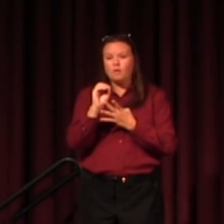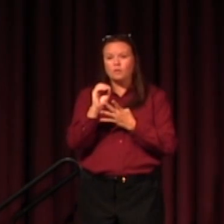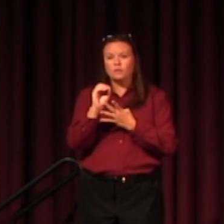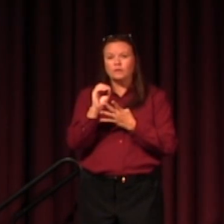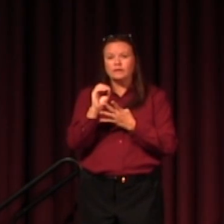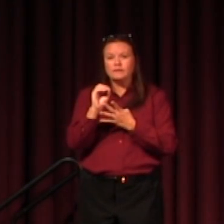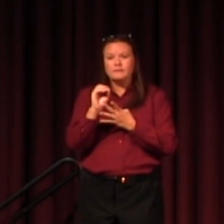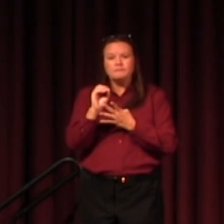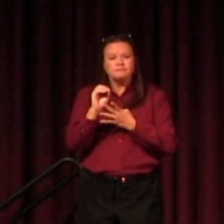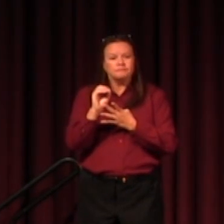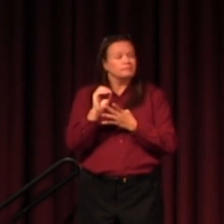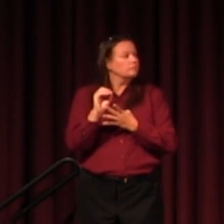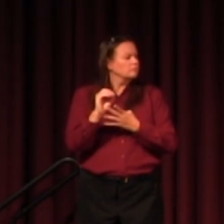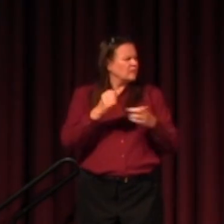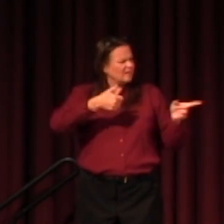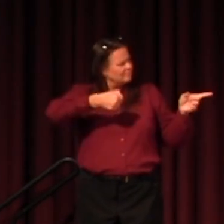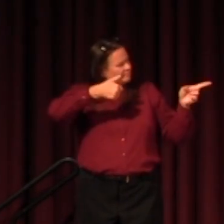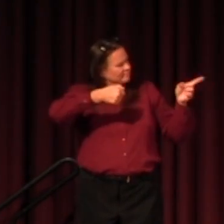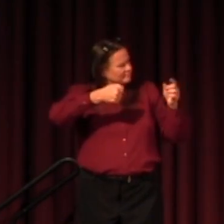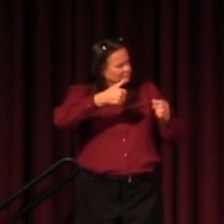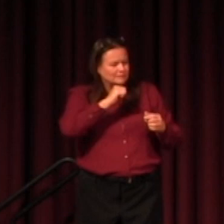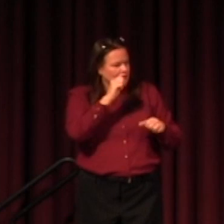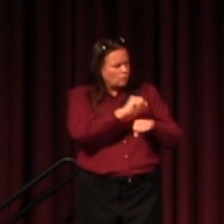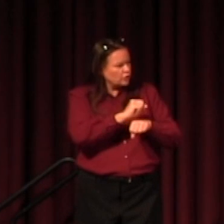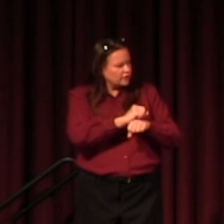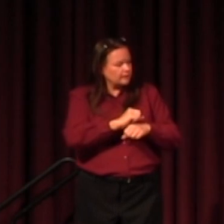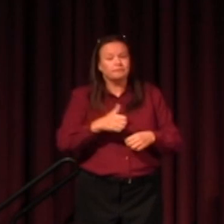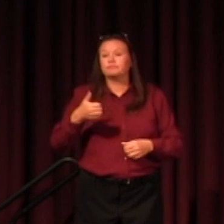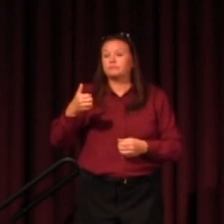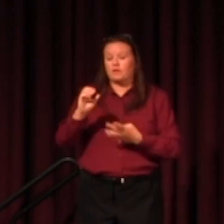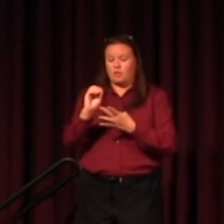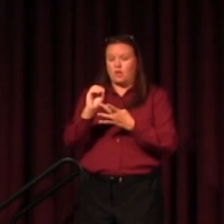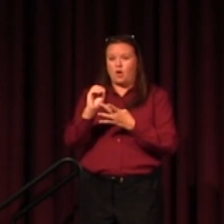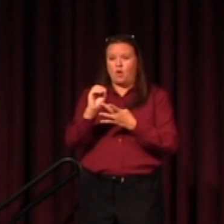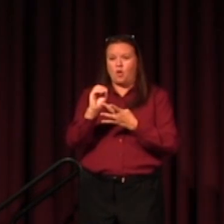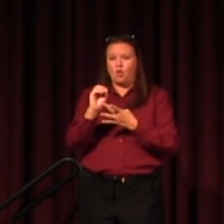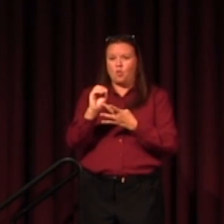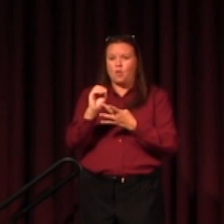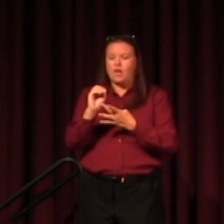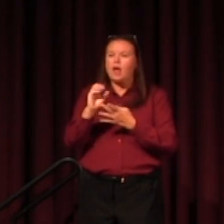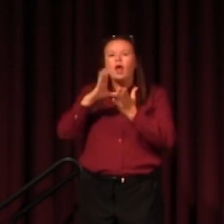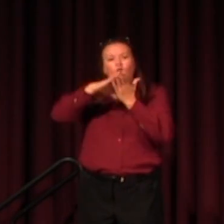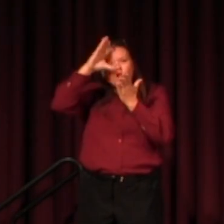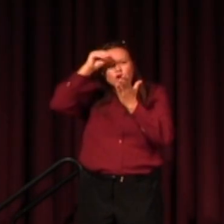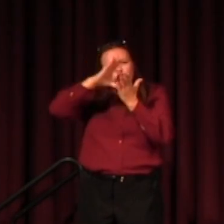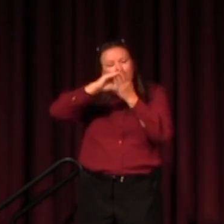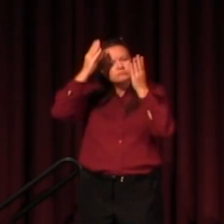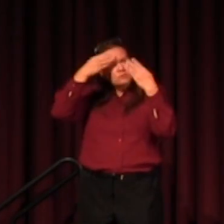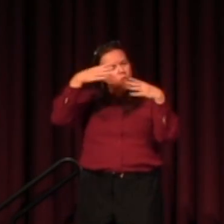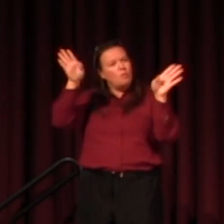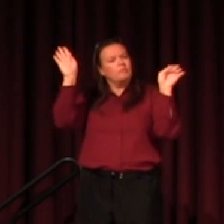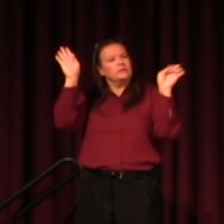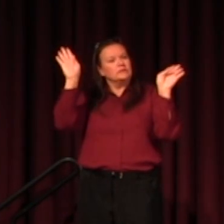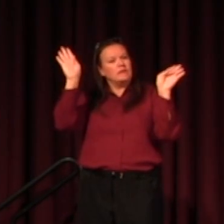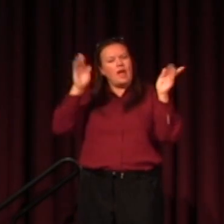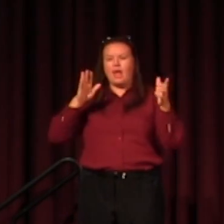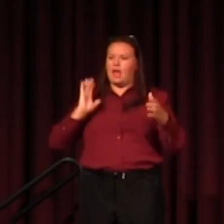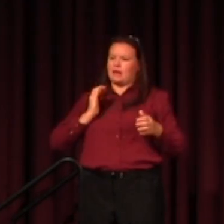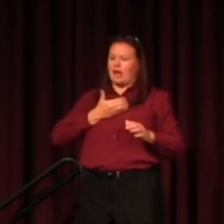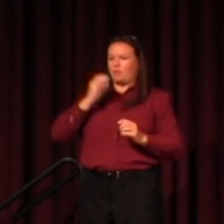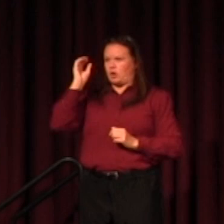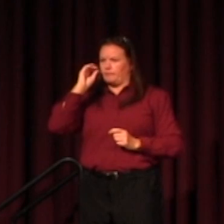this clicker is really just not going to be there for me. The O is openness to learning and adaptation.